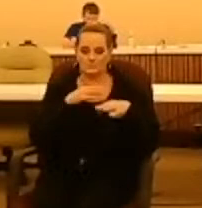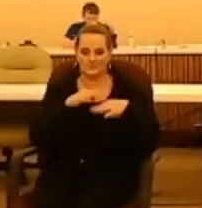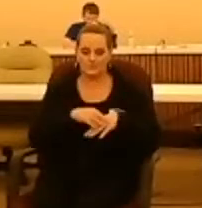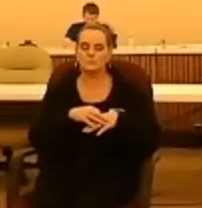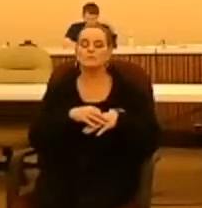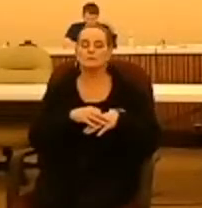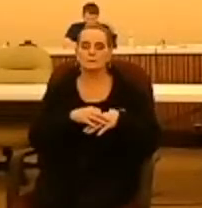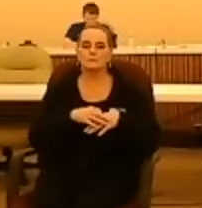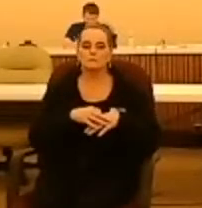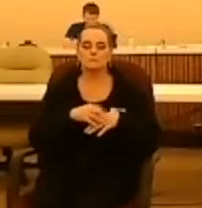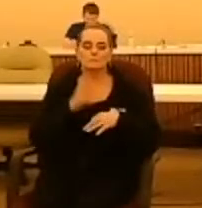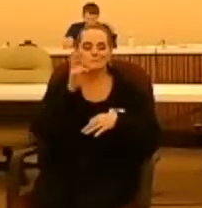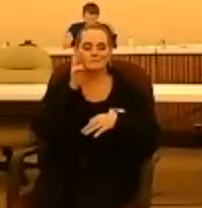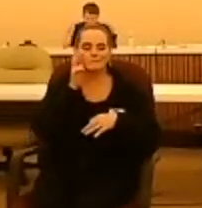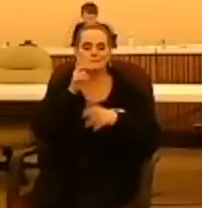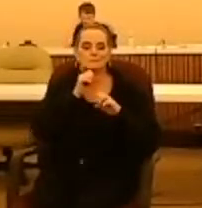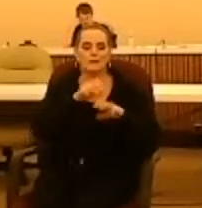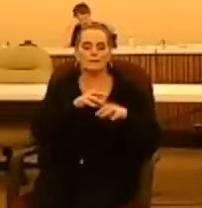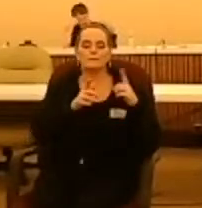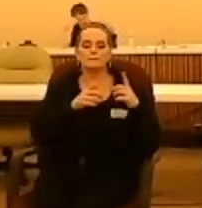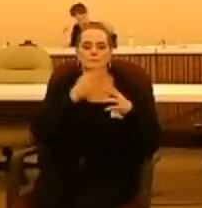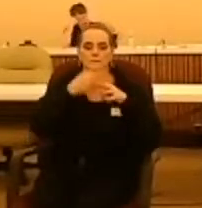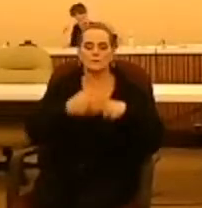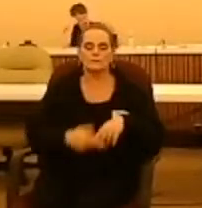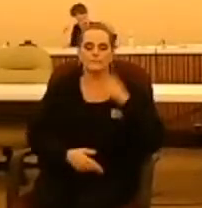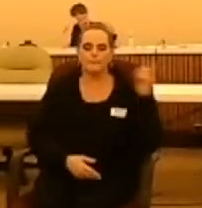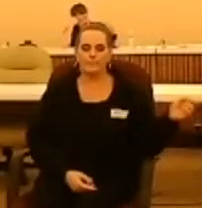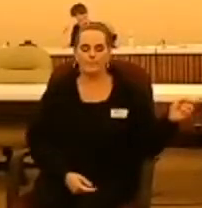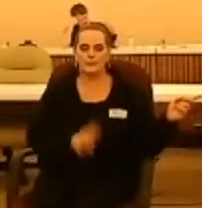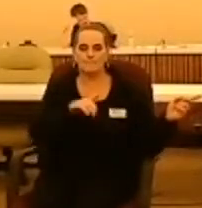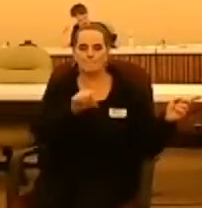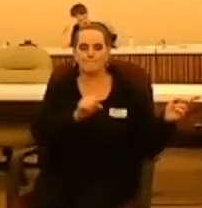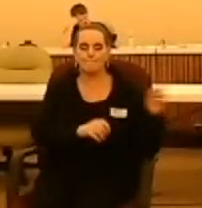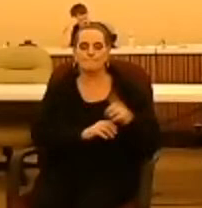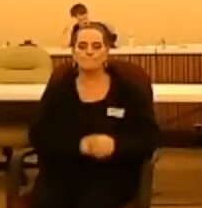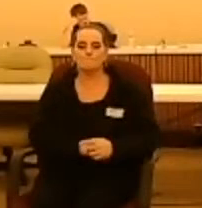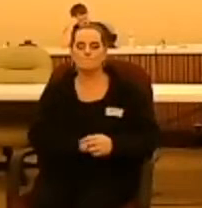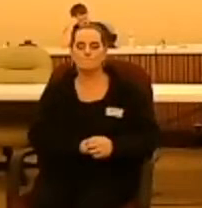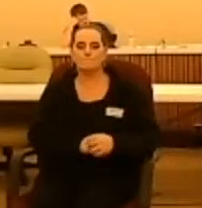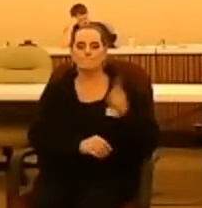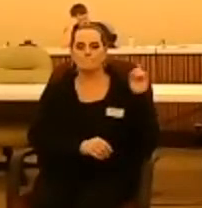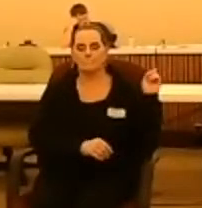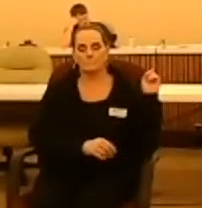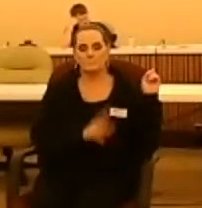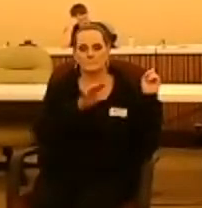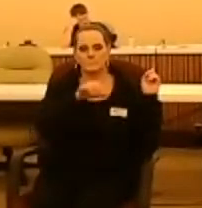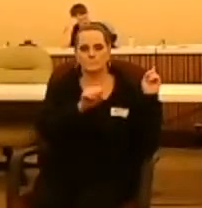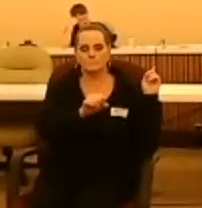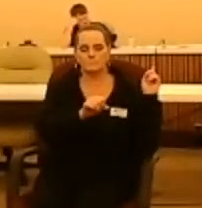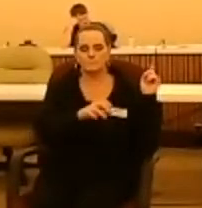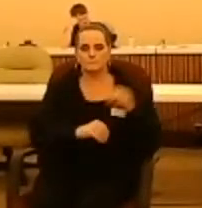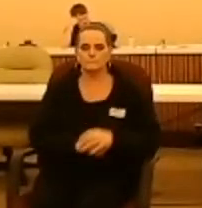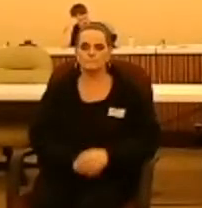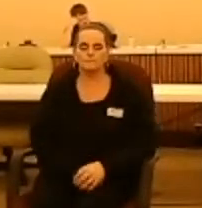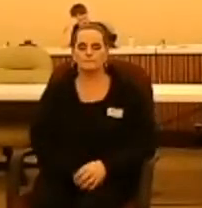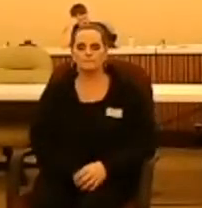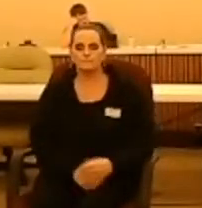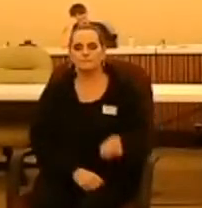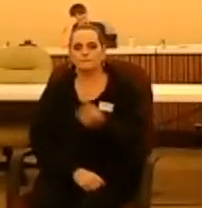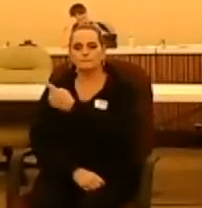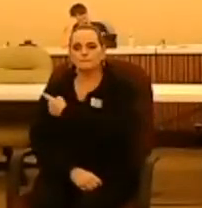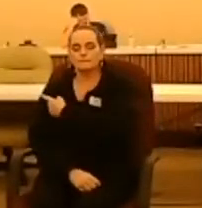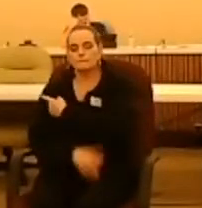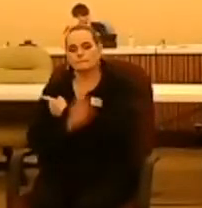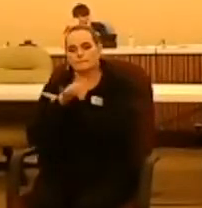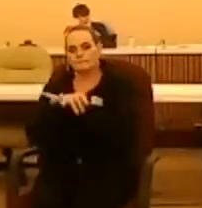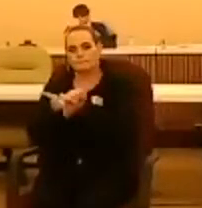Hearing none, please call the roll. Councilmember Barley, Aye. Councilmember Stafford. Councilmember